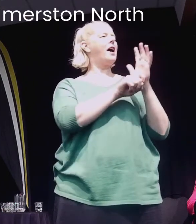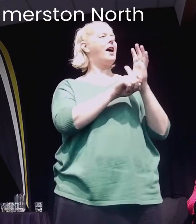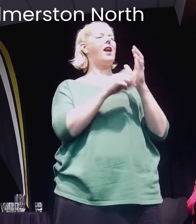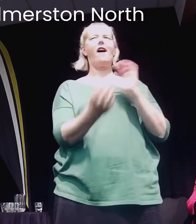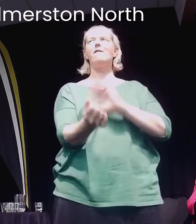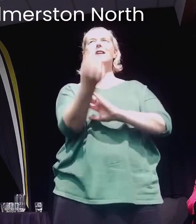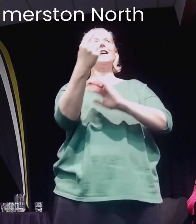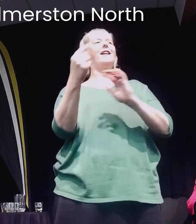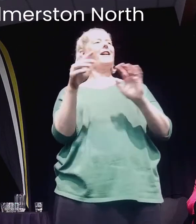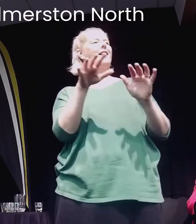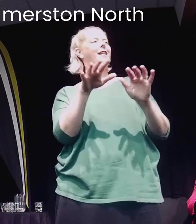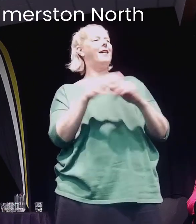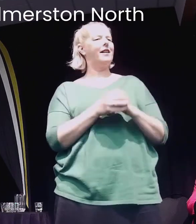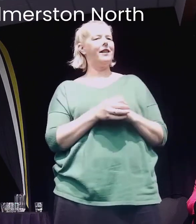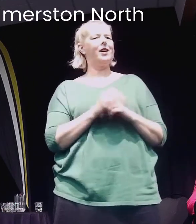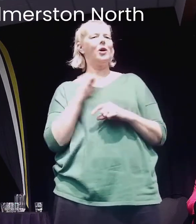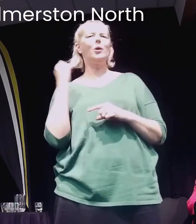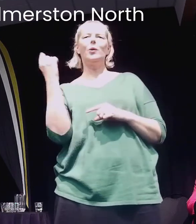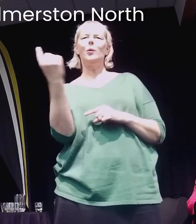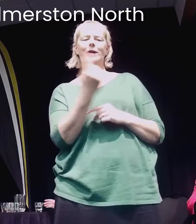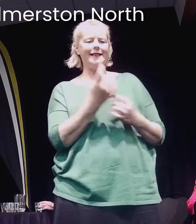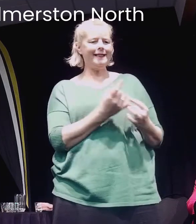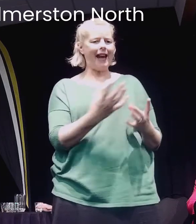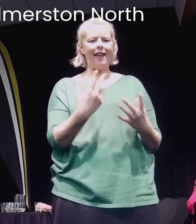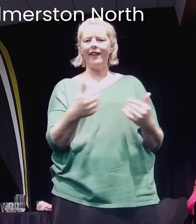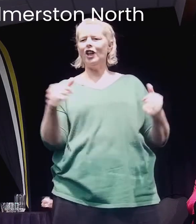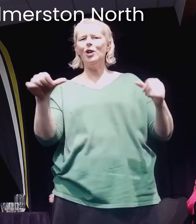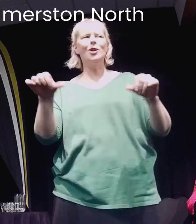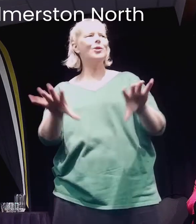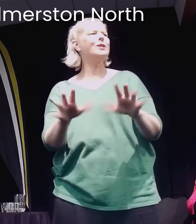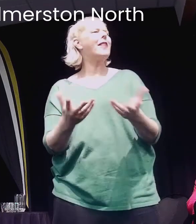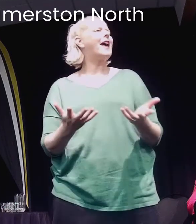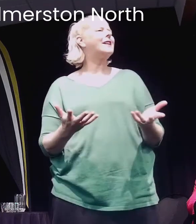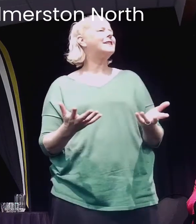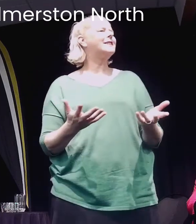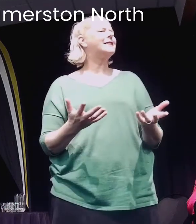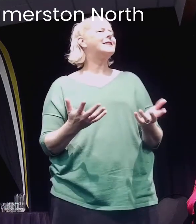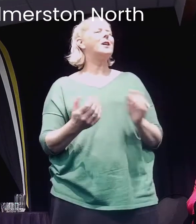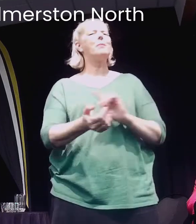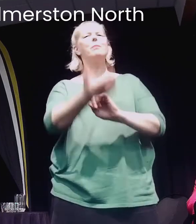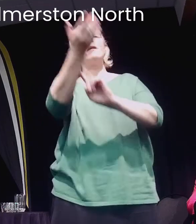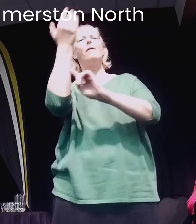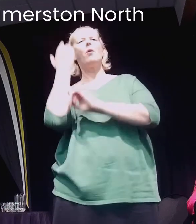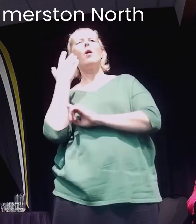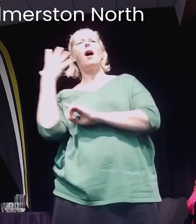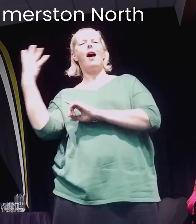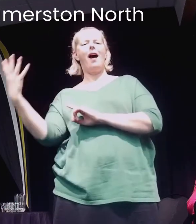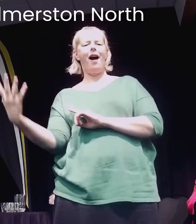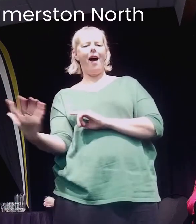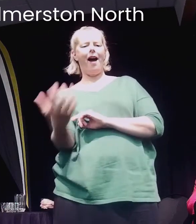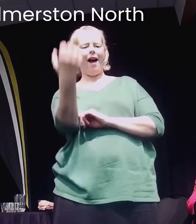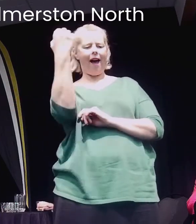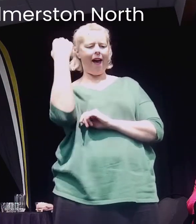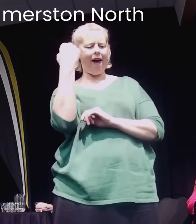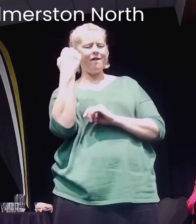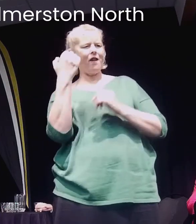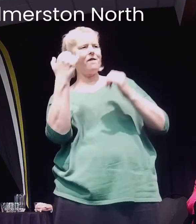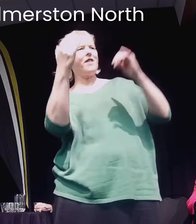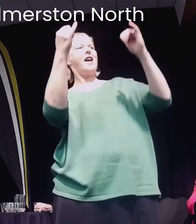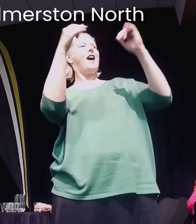As a Velo Lib. That was a good thing started in Palmerston North. Now in Paris, you can see